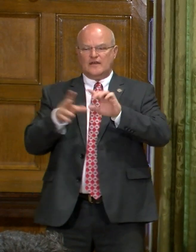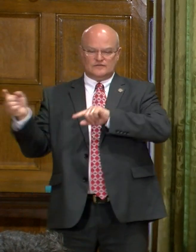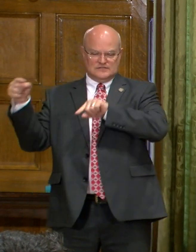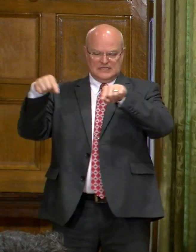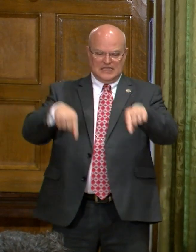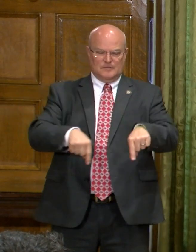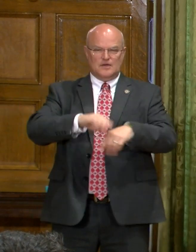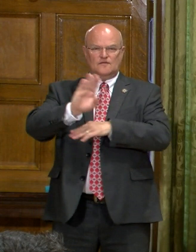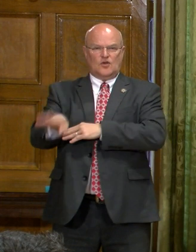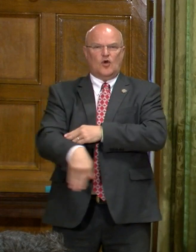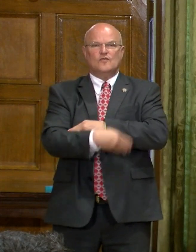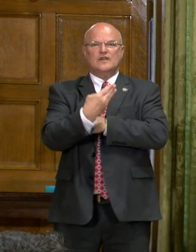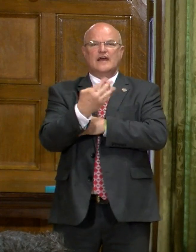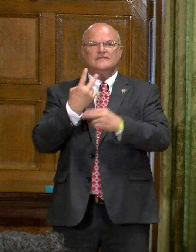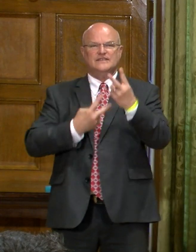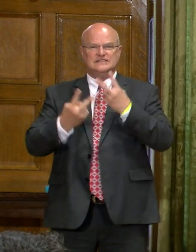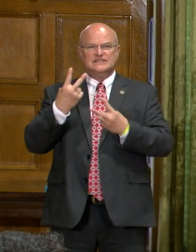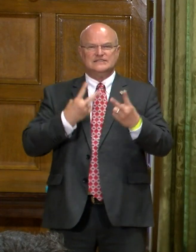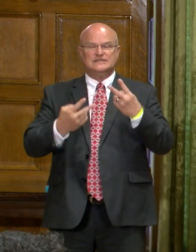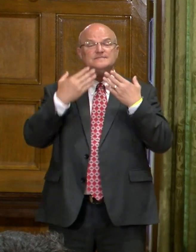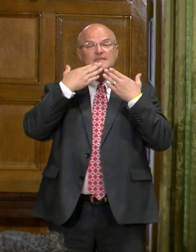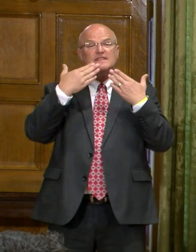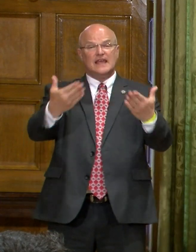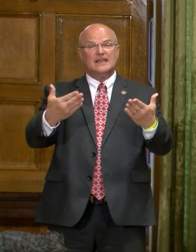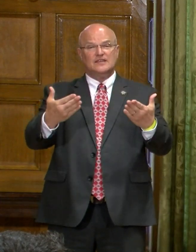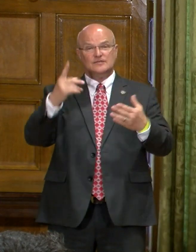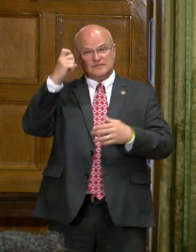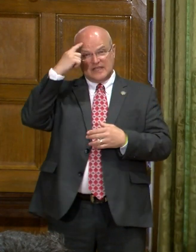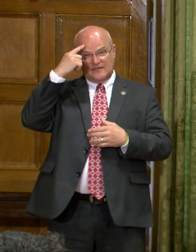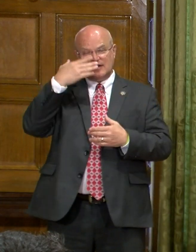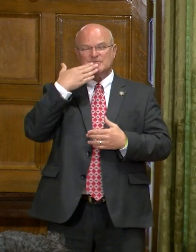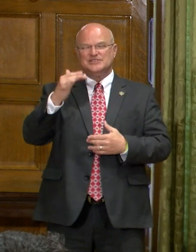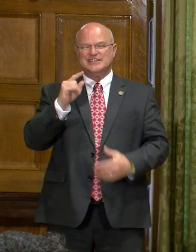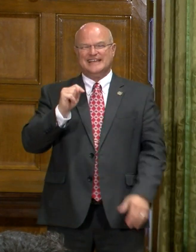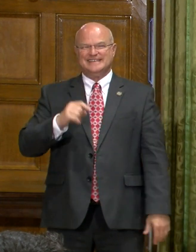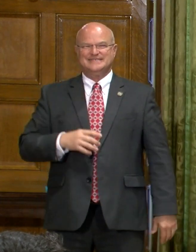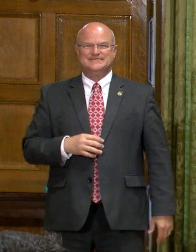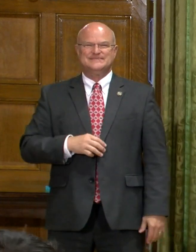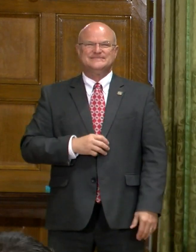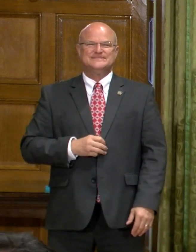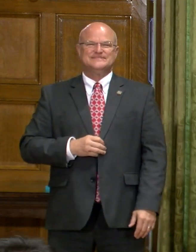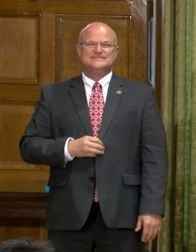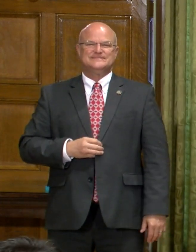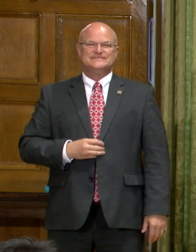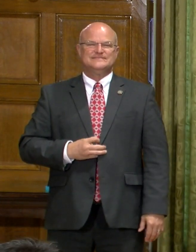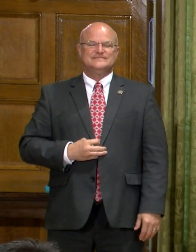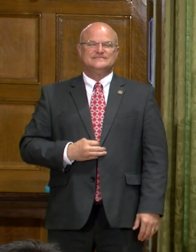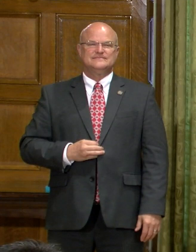for overnight visits. Thank you, Governor. I appreciate it.